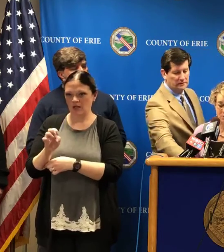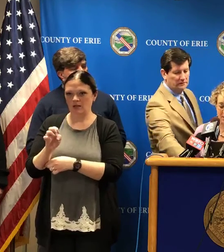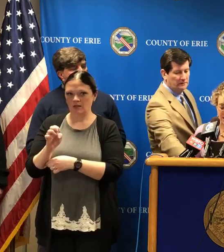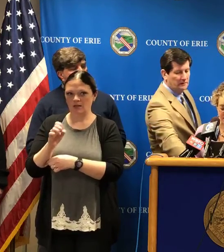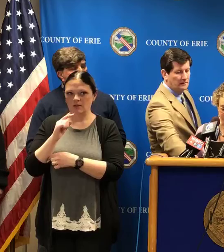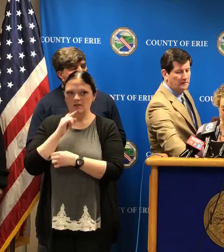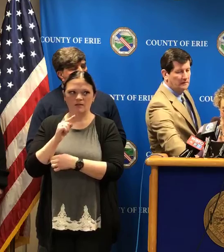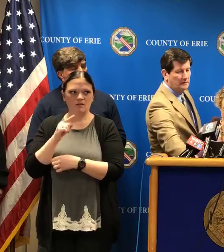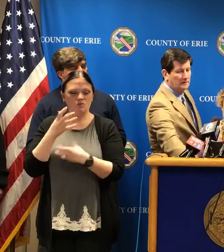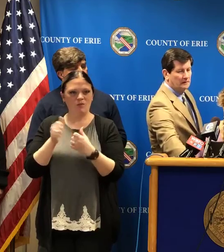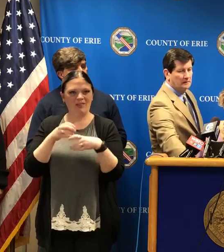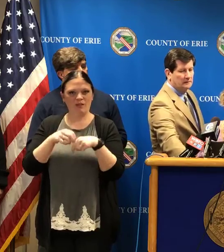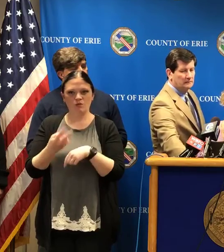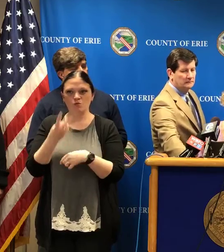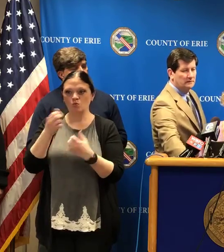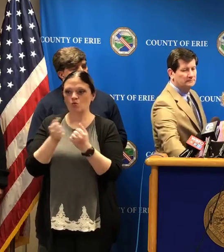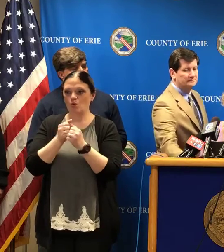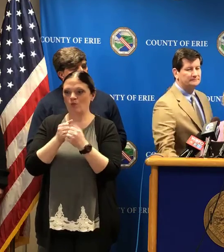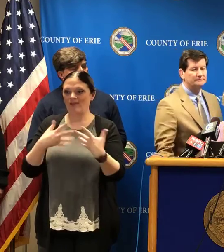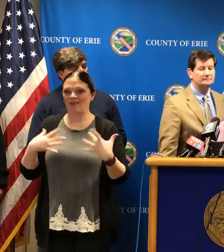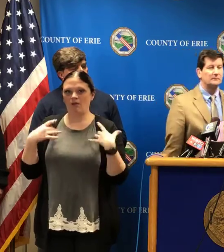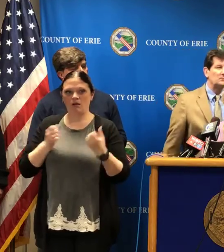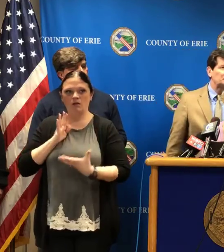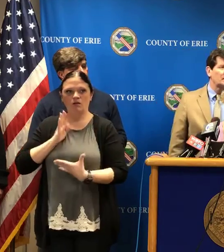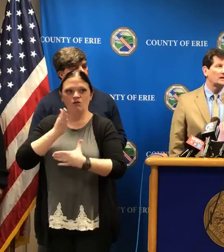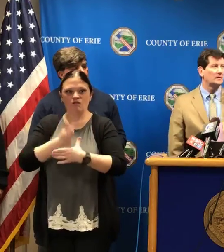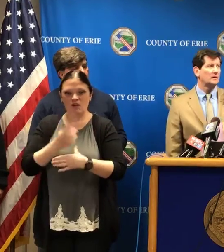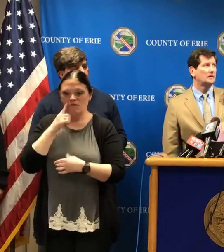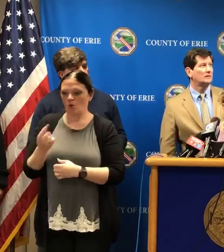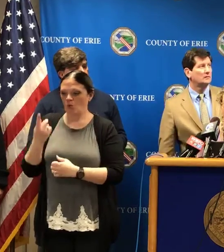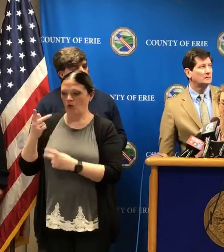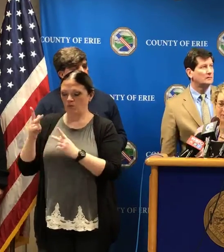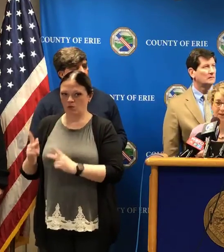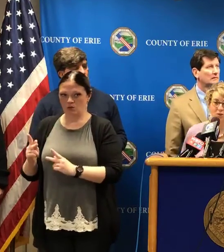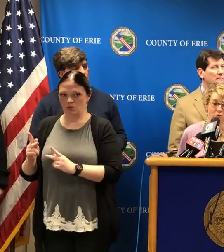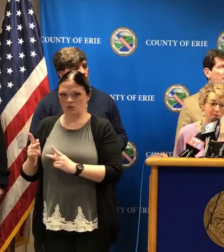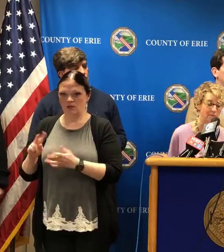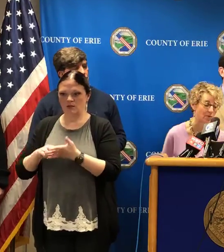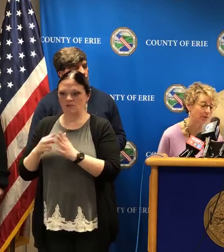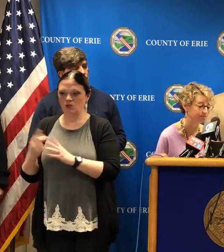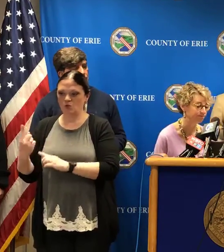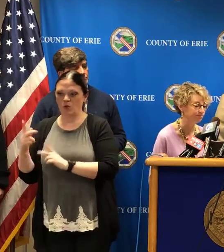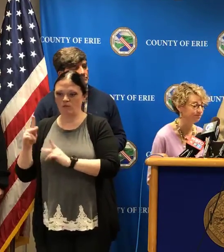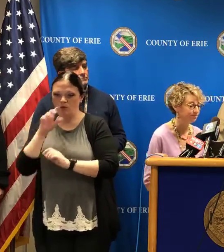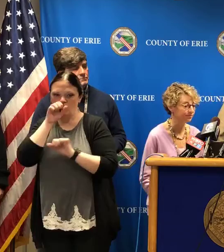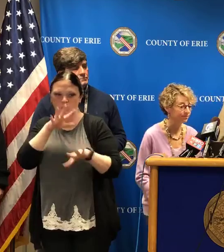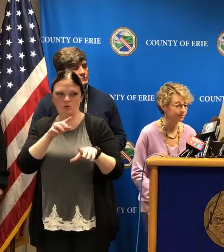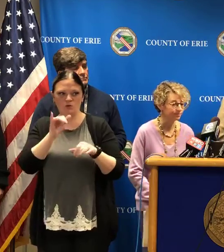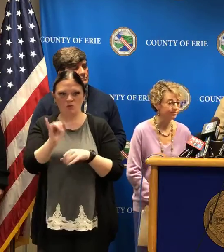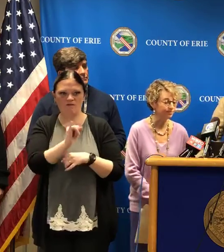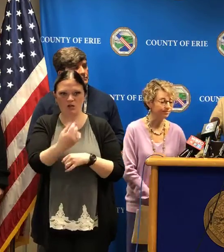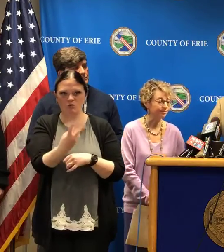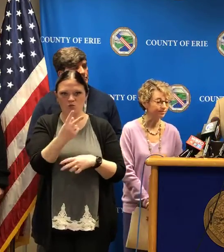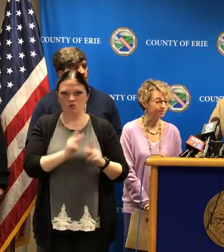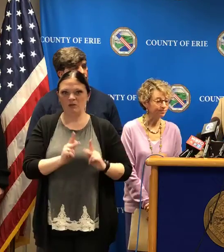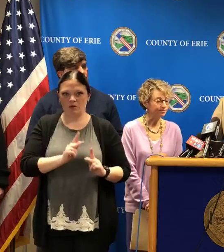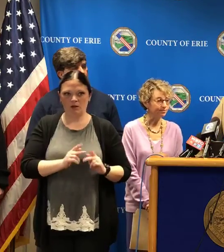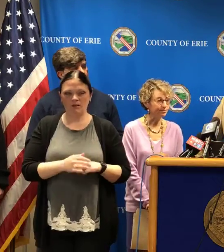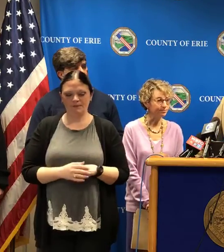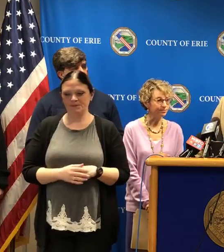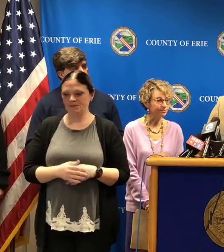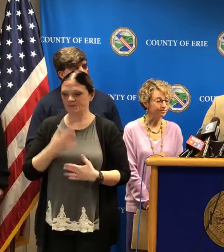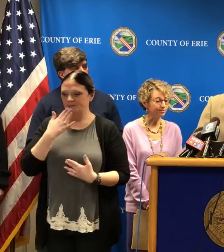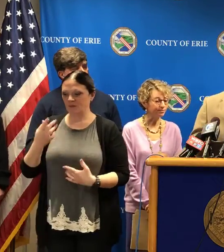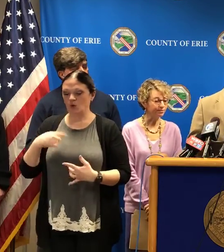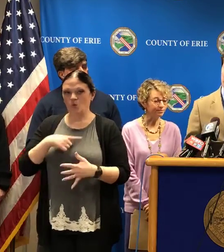that means without any intervention, for one person who is infected, they will infect 2 people. Thank you. We were